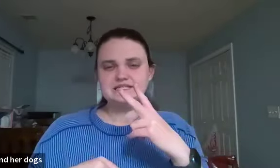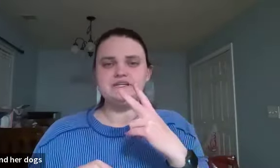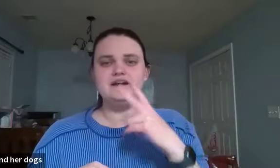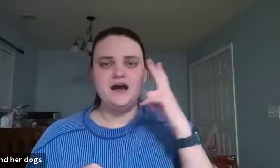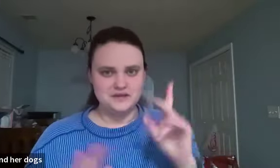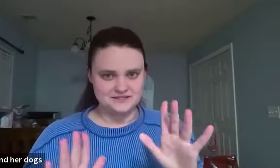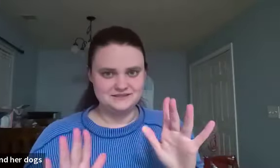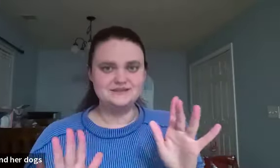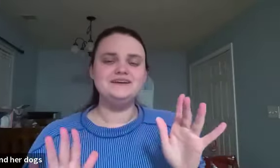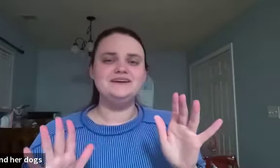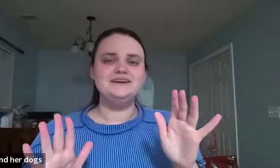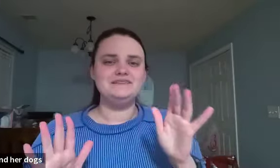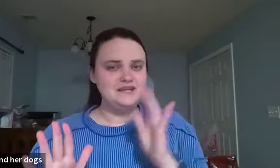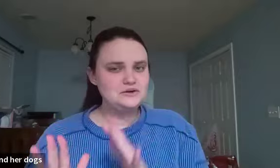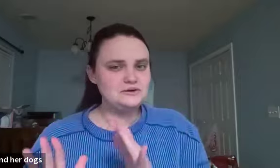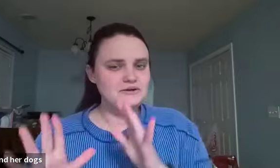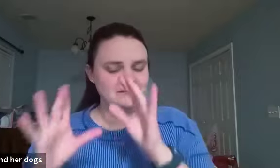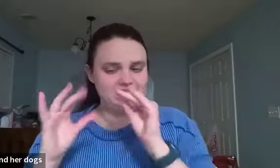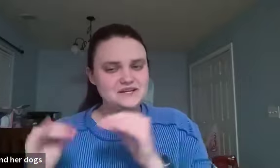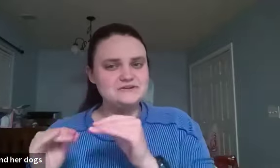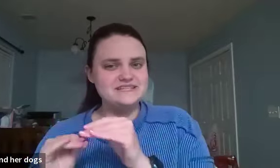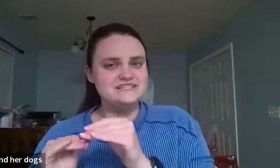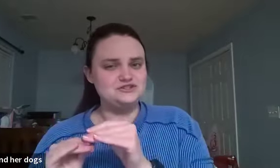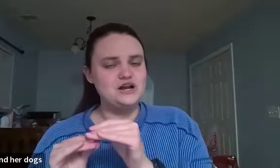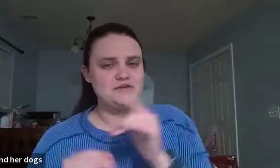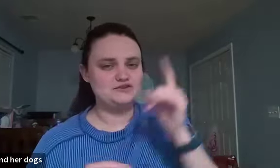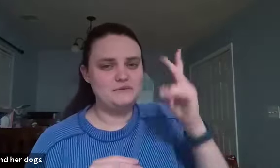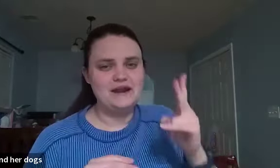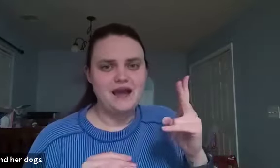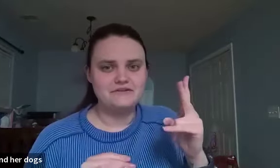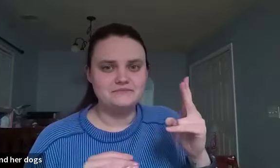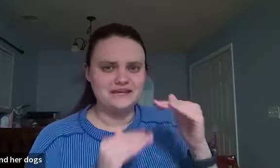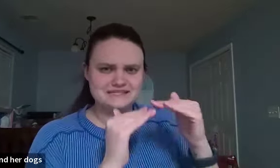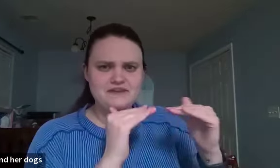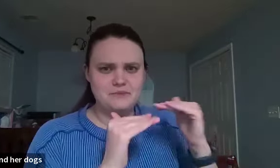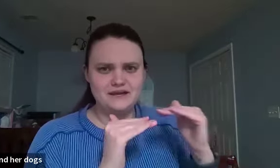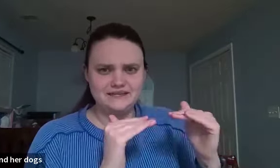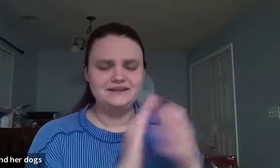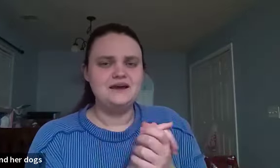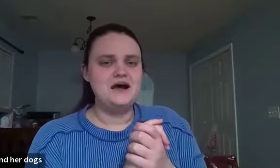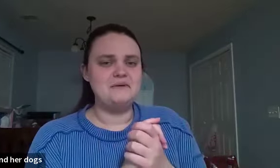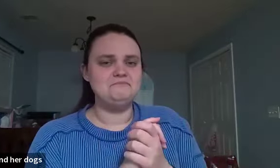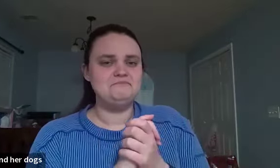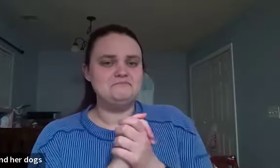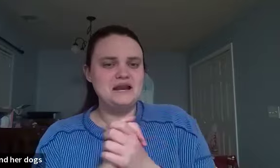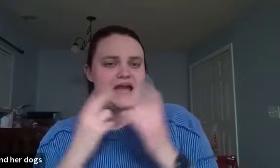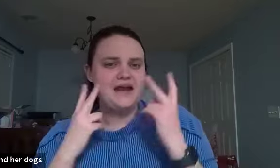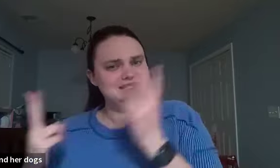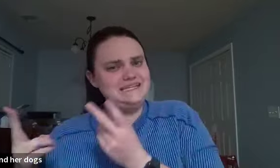siblings because like the literal sense is you're talking about there's only one half of them, like it's half a body. Um, but I have